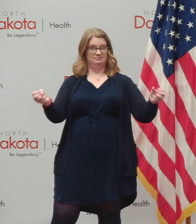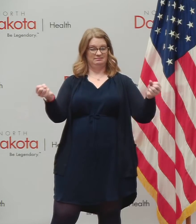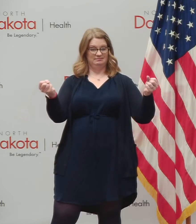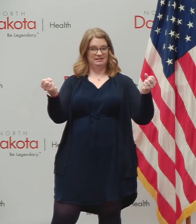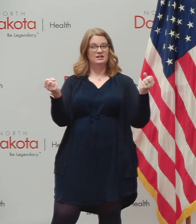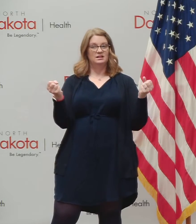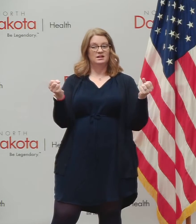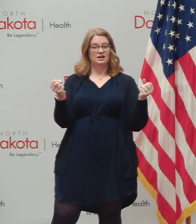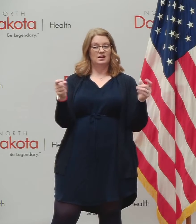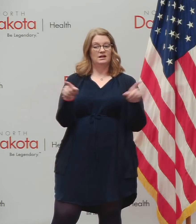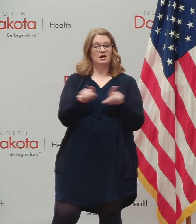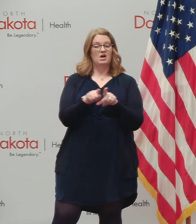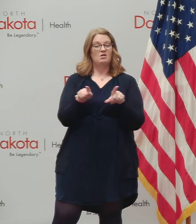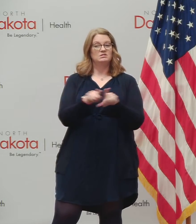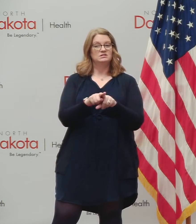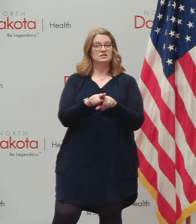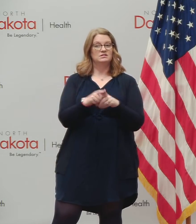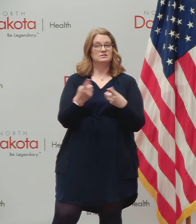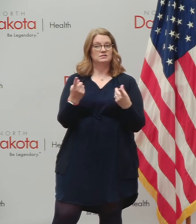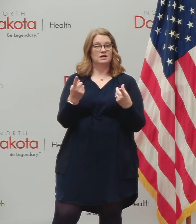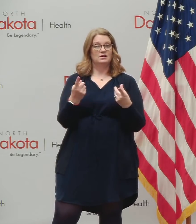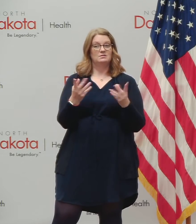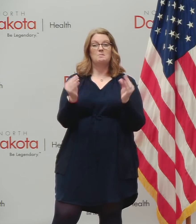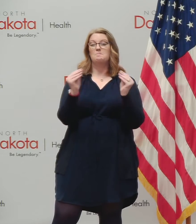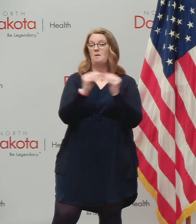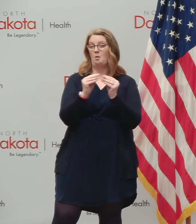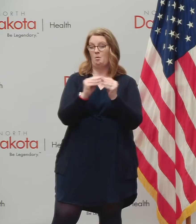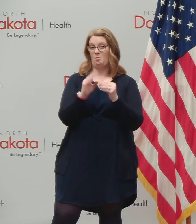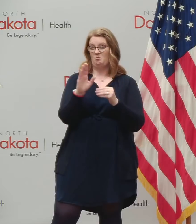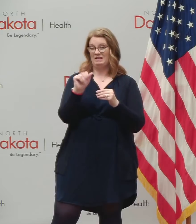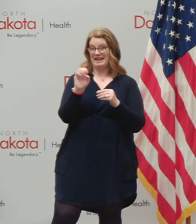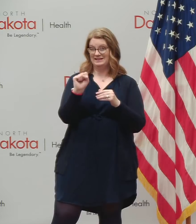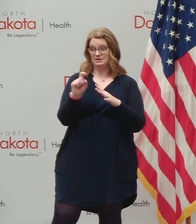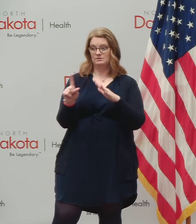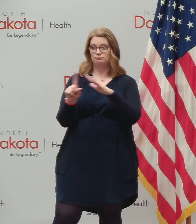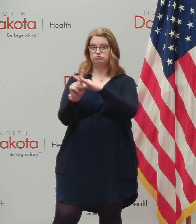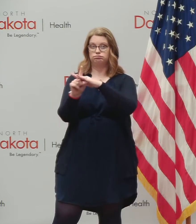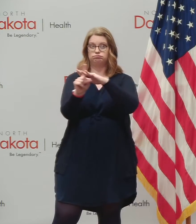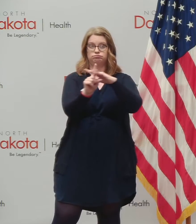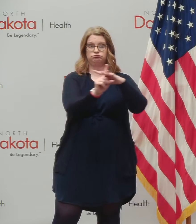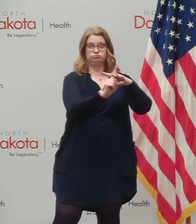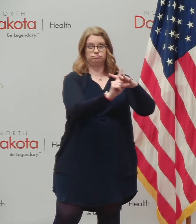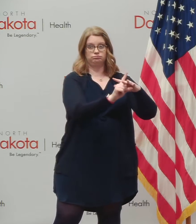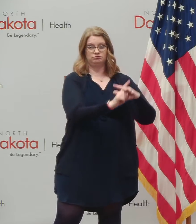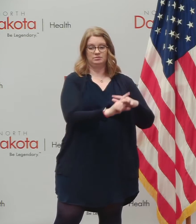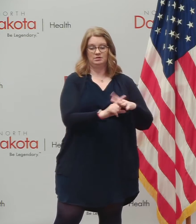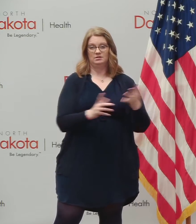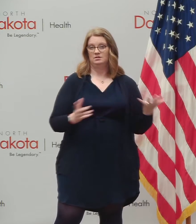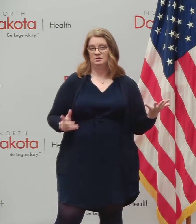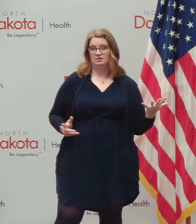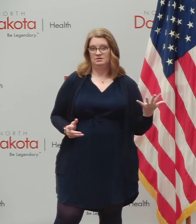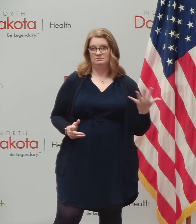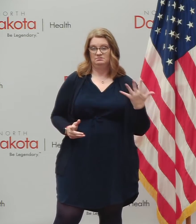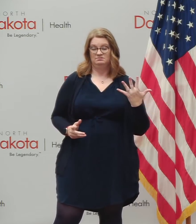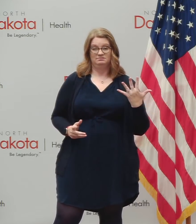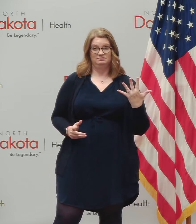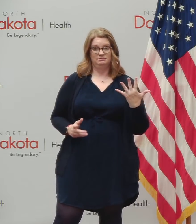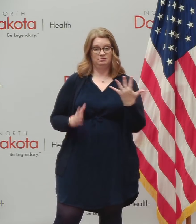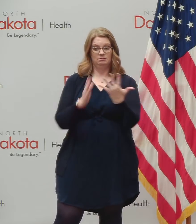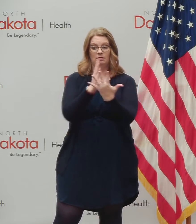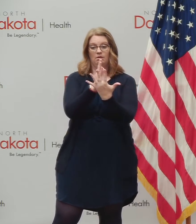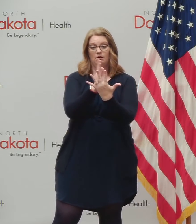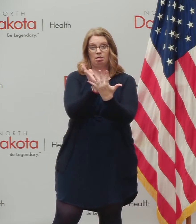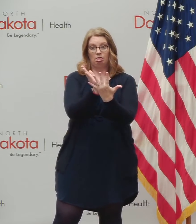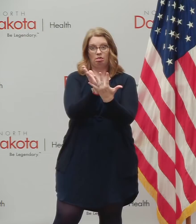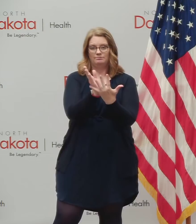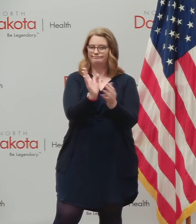community spread and the fact that we're seeing more cases across the state. We have no counties across the state that are going to